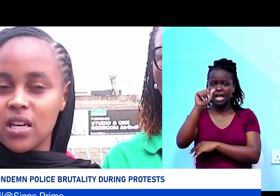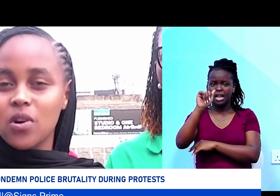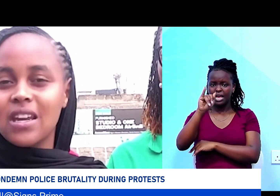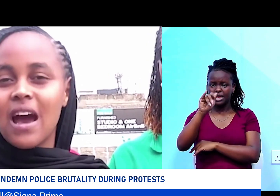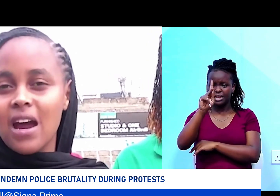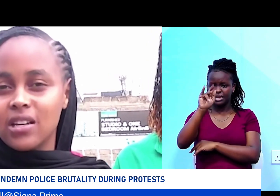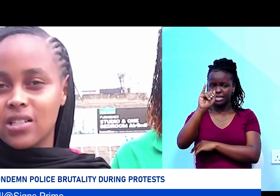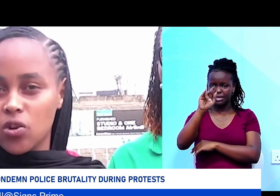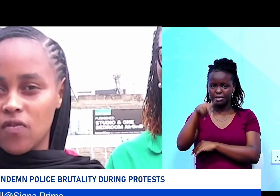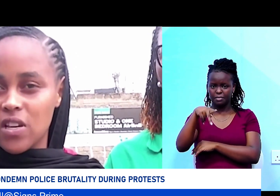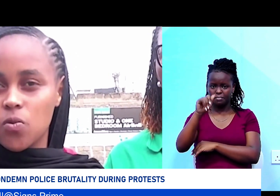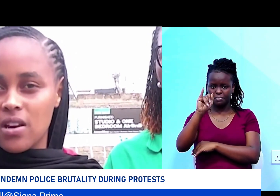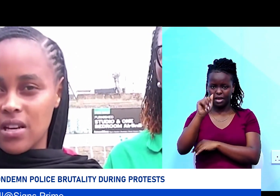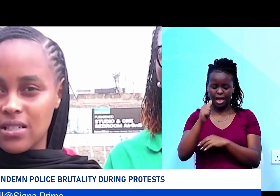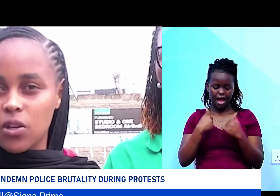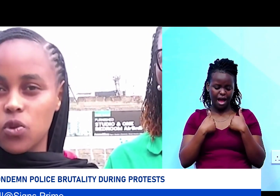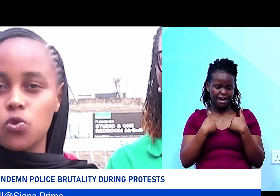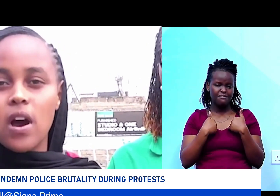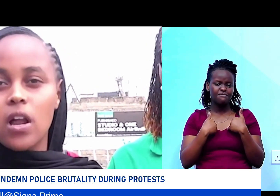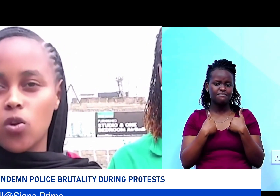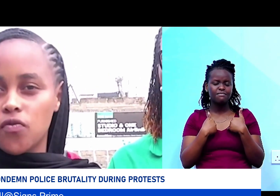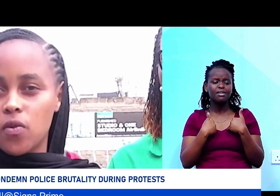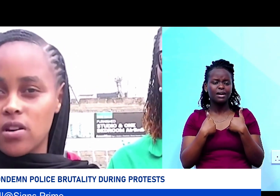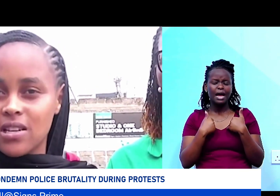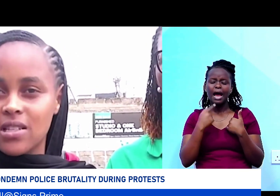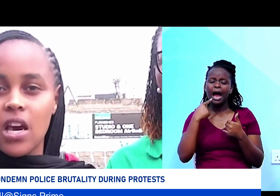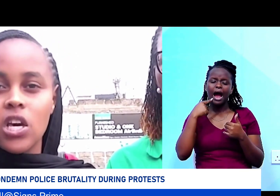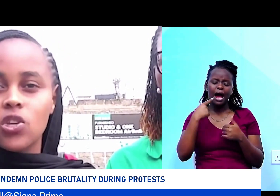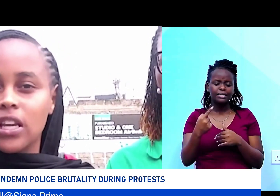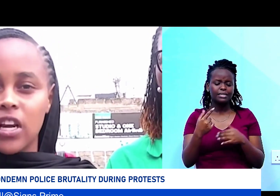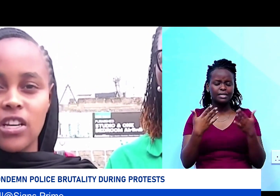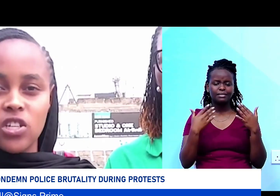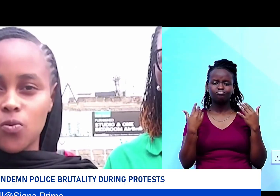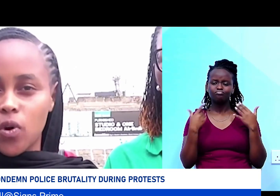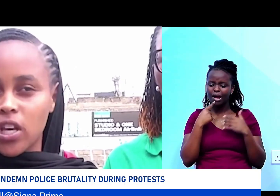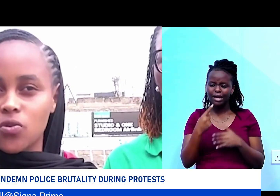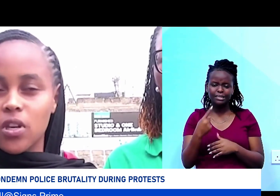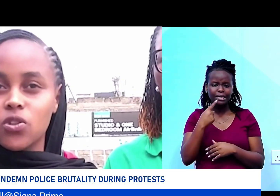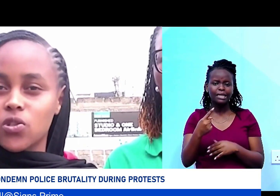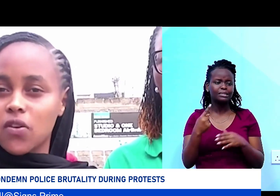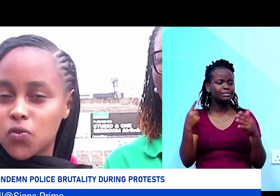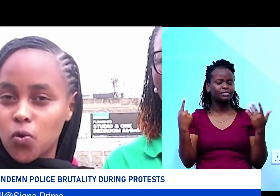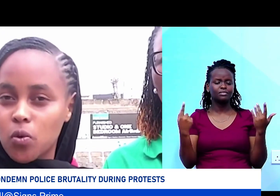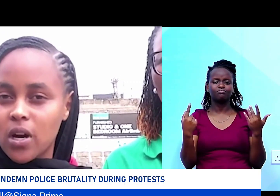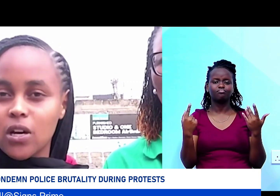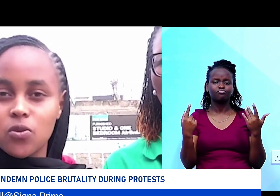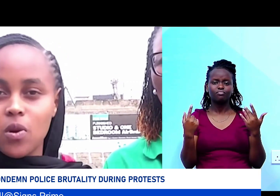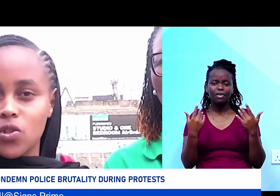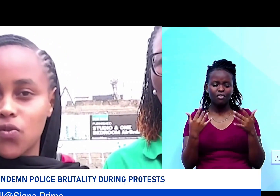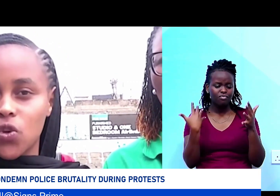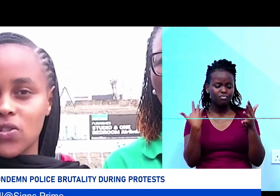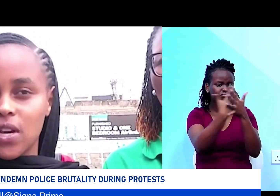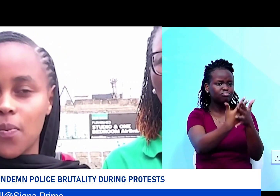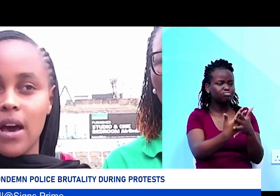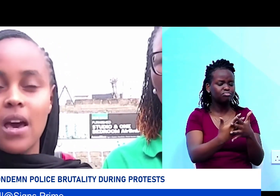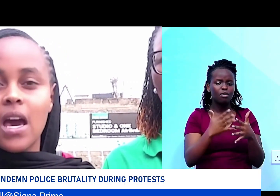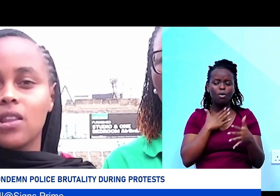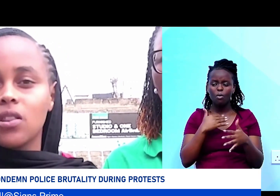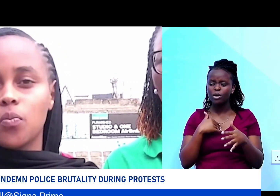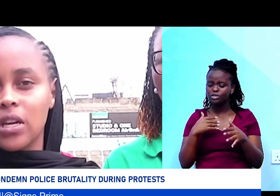more than 110 of us were arrested, which were unlawful arrest. You're literally just working to get yourself skuma, tomatoes for your supper, and then the police